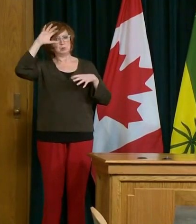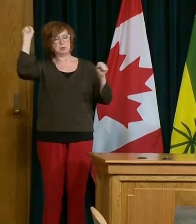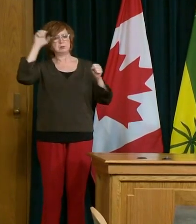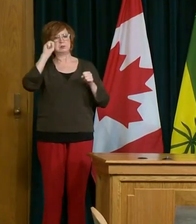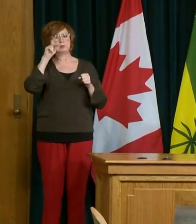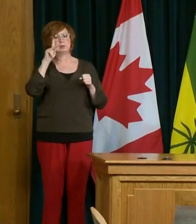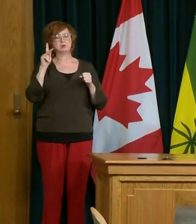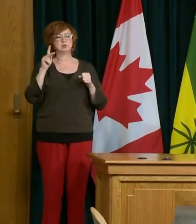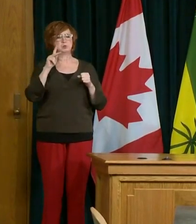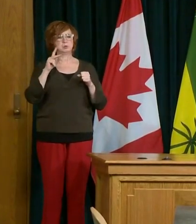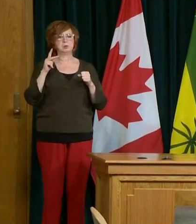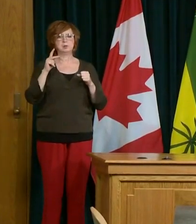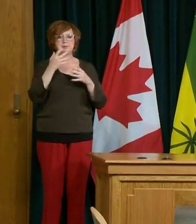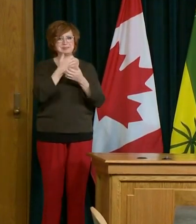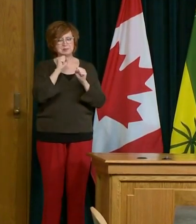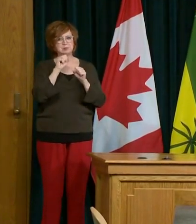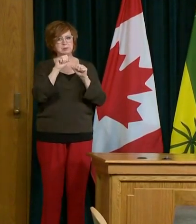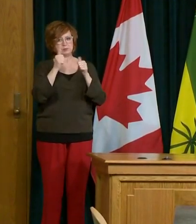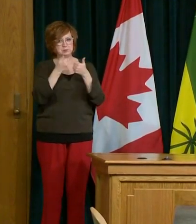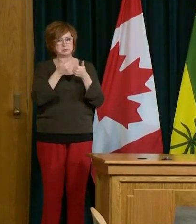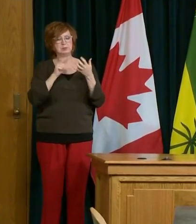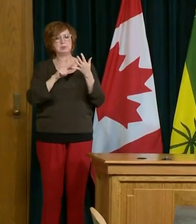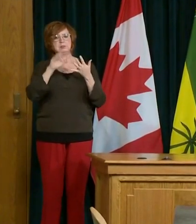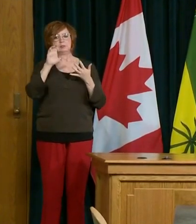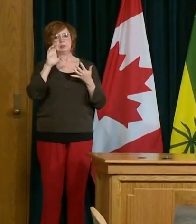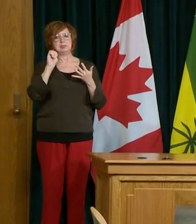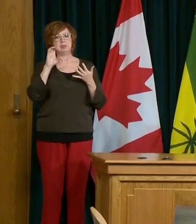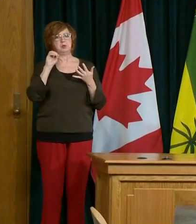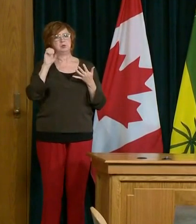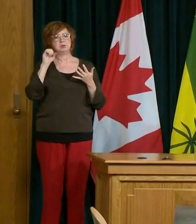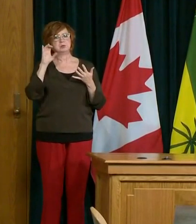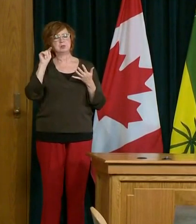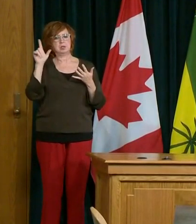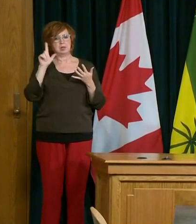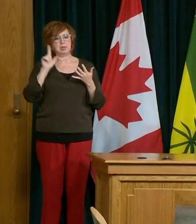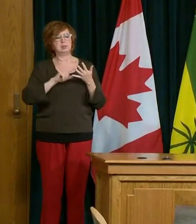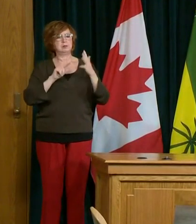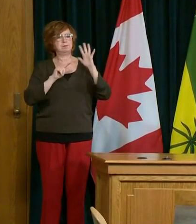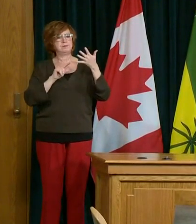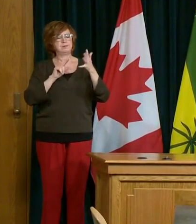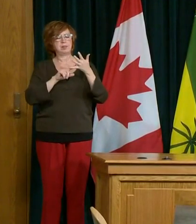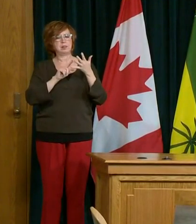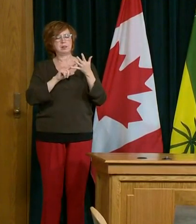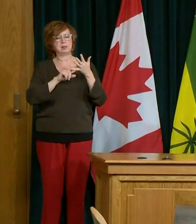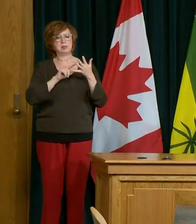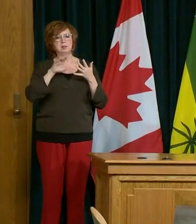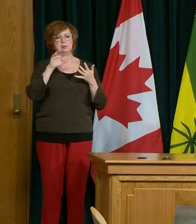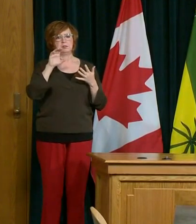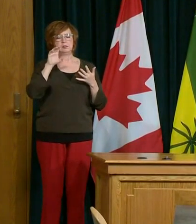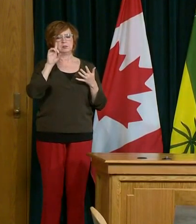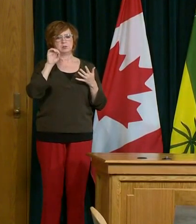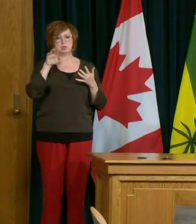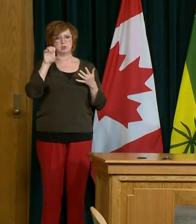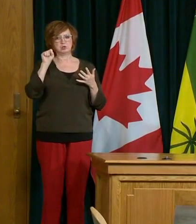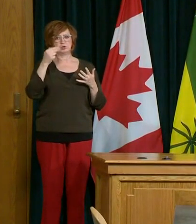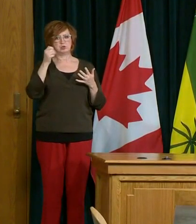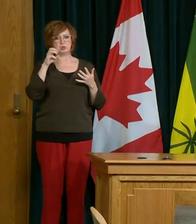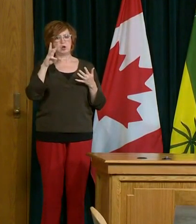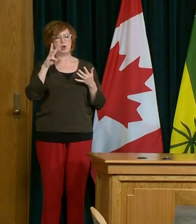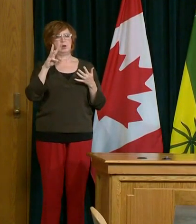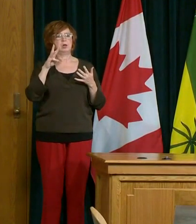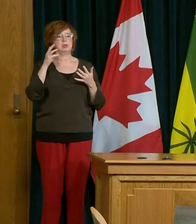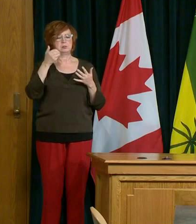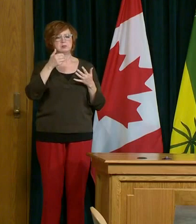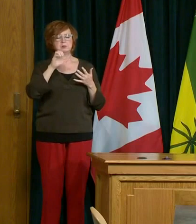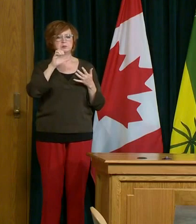of the Saskatchewan Health Authority, and Dr. Susan Shaw, Chief Medical Officer for the Saskatchewan Health Authority. Both Premier Moe